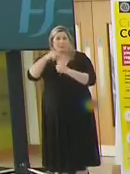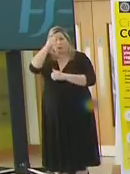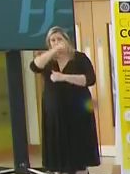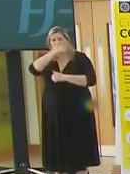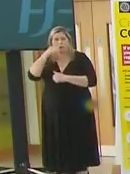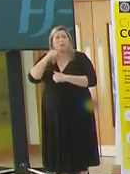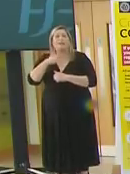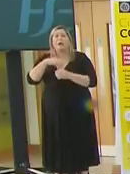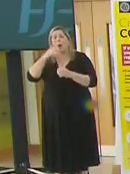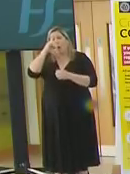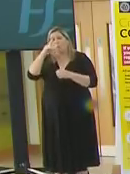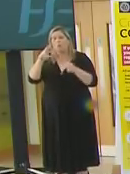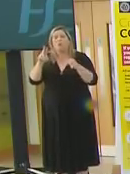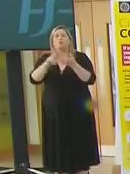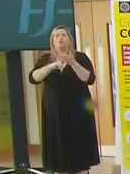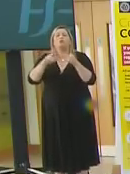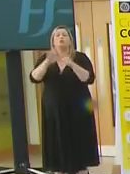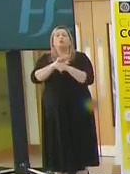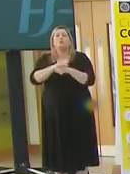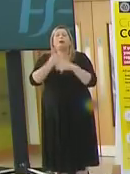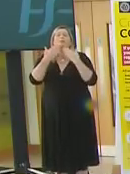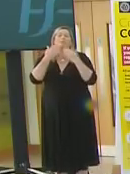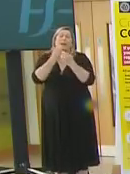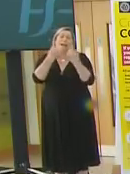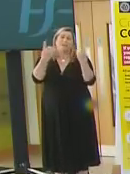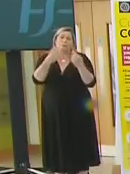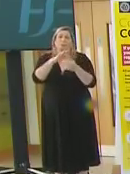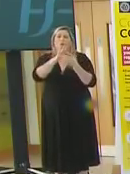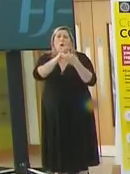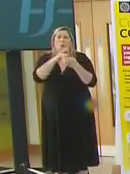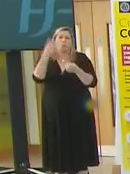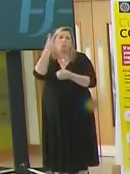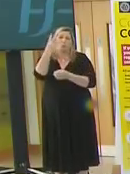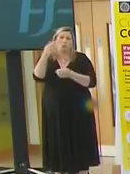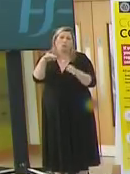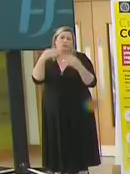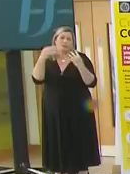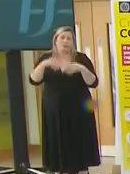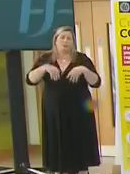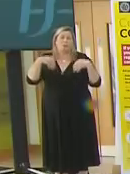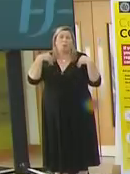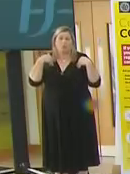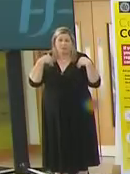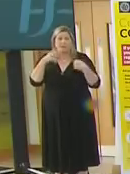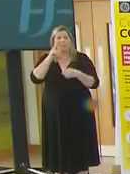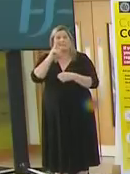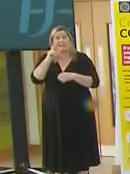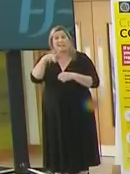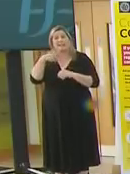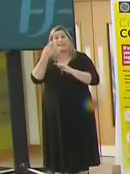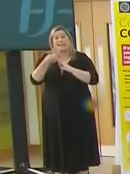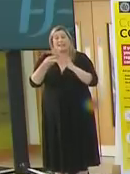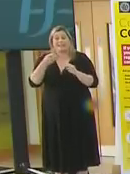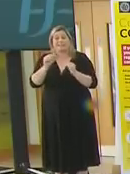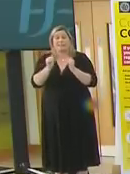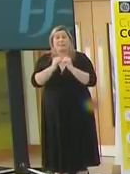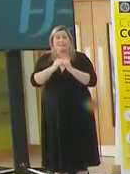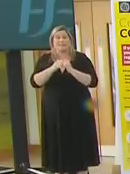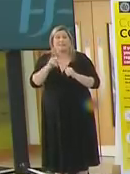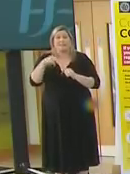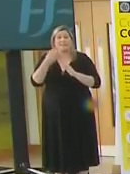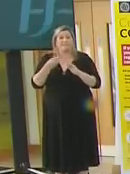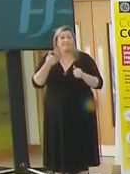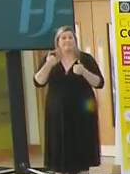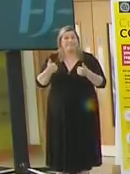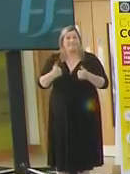and thank everybody at home for joining us this morning, and we'll see you at the next weekly briefing. Thank you.